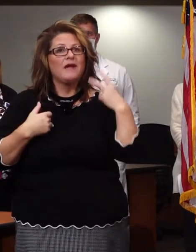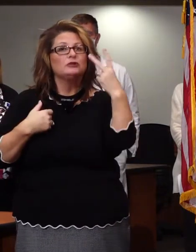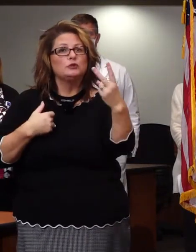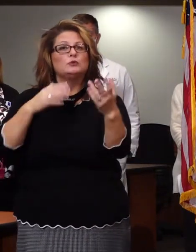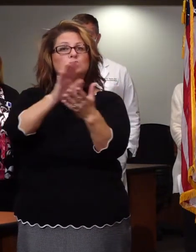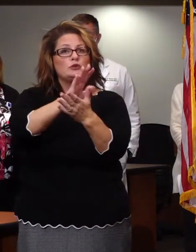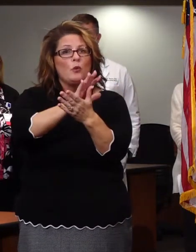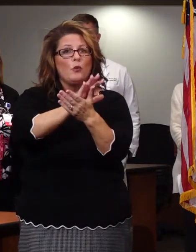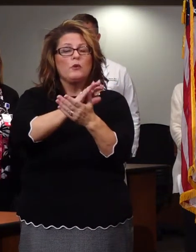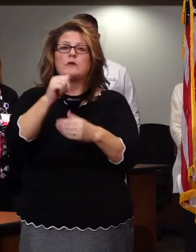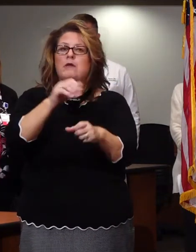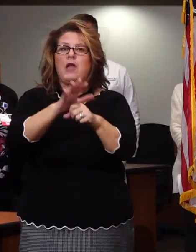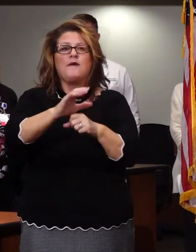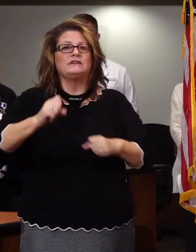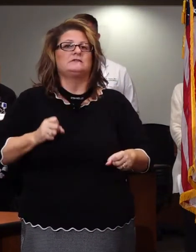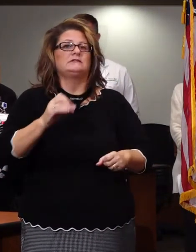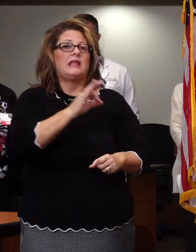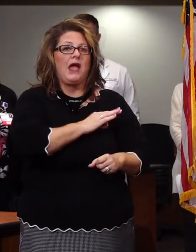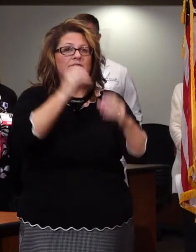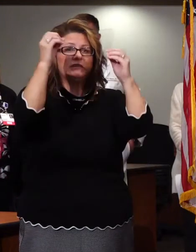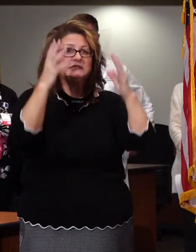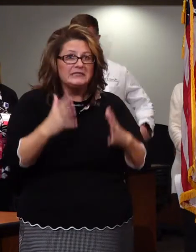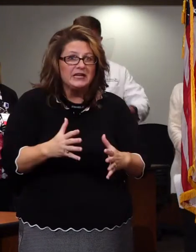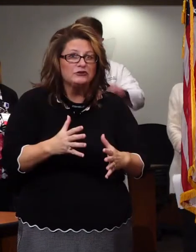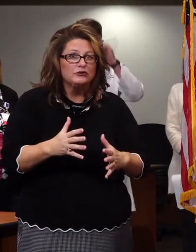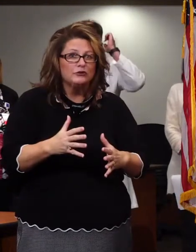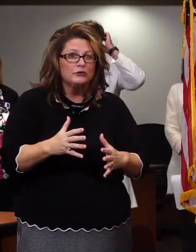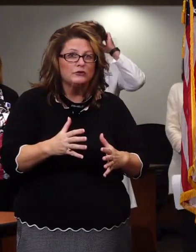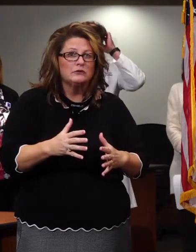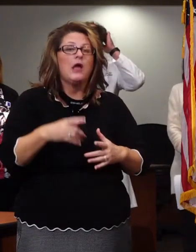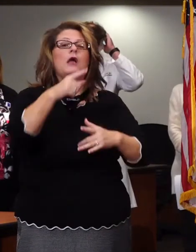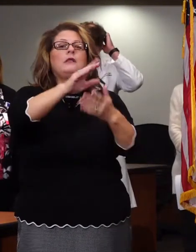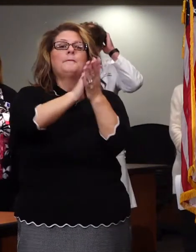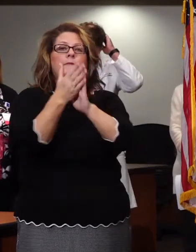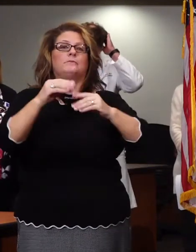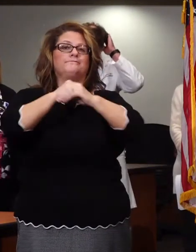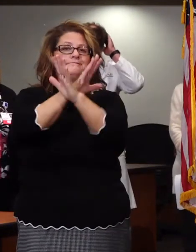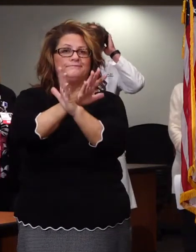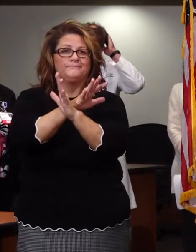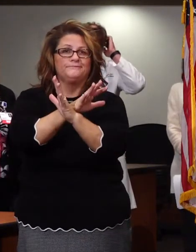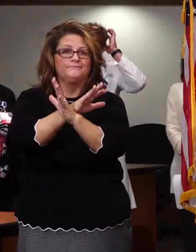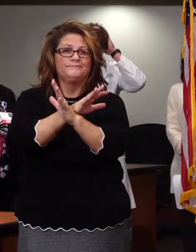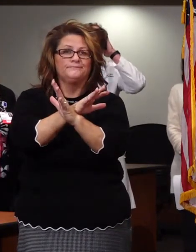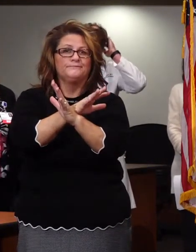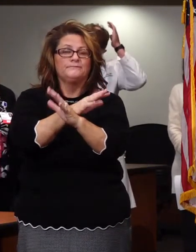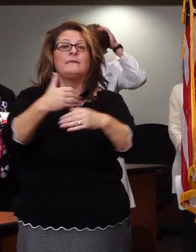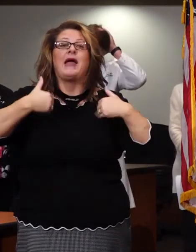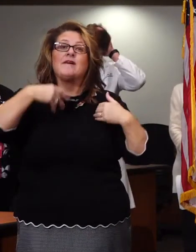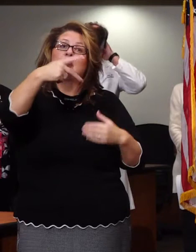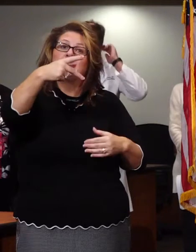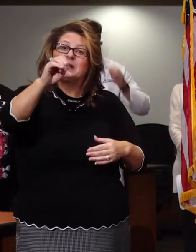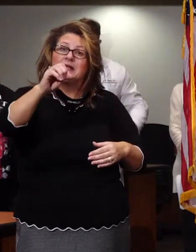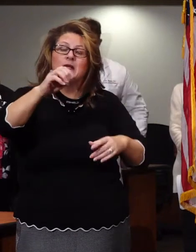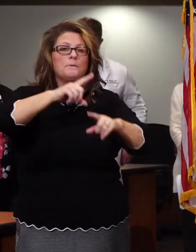because they don't have enough staff members and teachers to be able to teach the students that they have. Obviously, these districts also have PPE, but they just can't